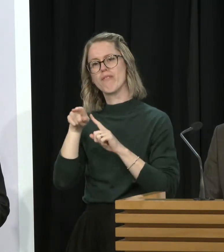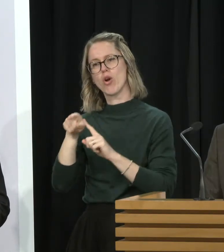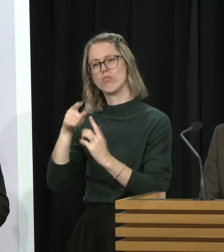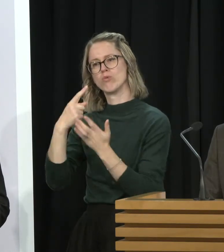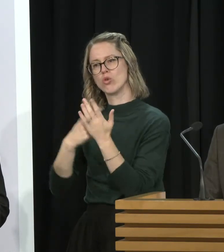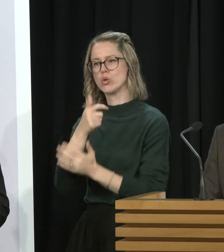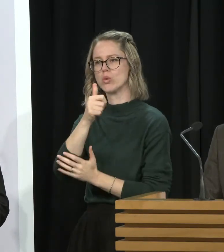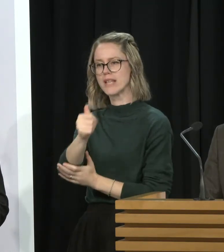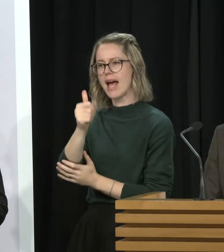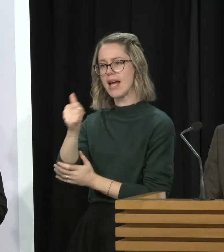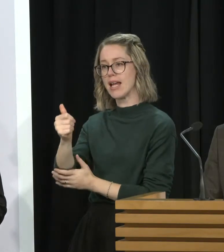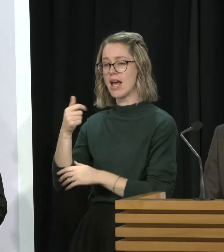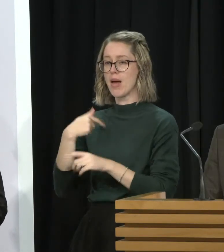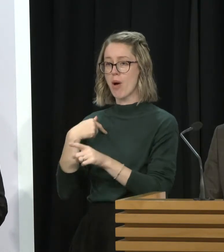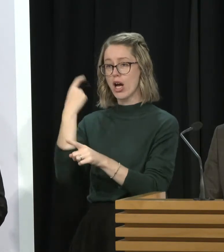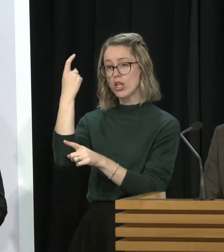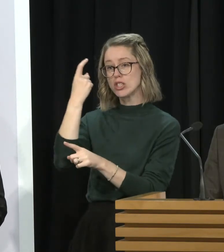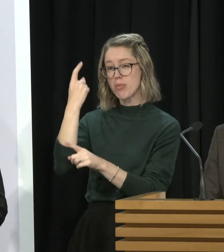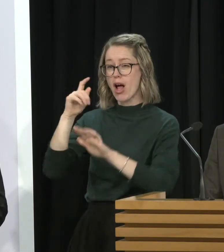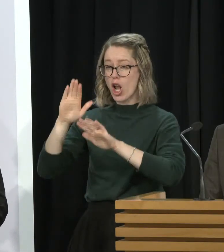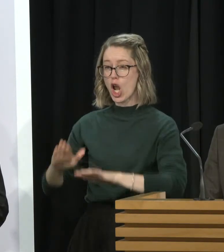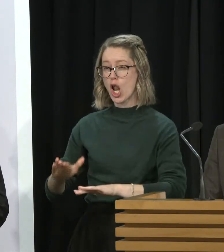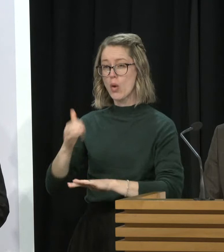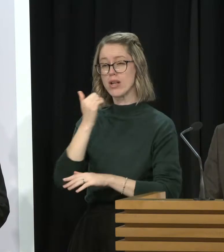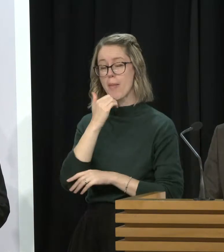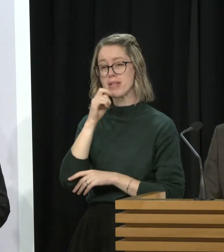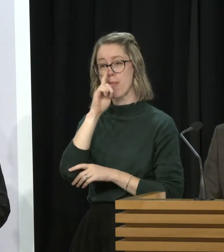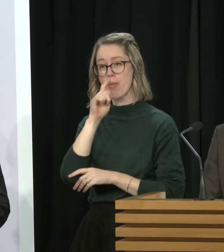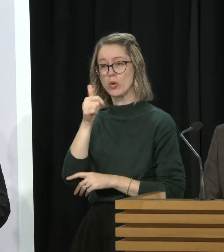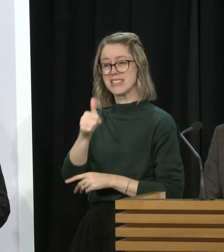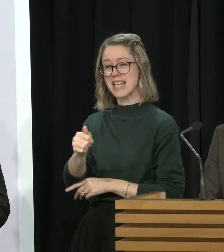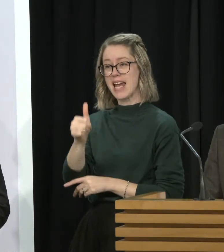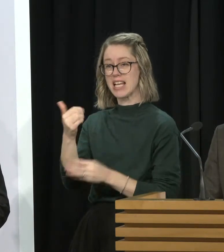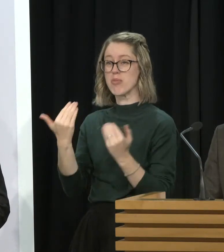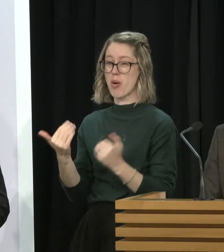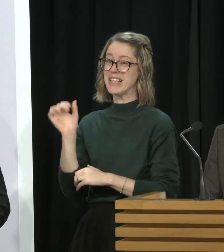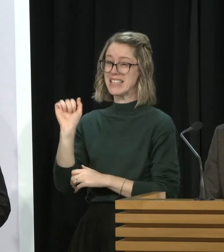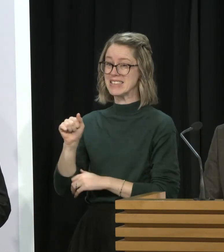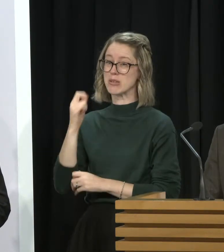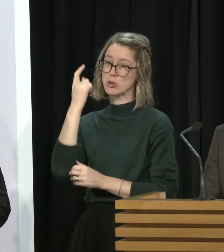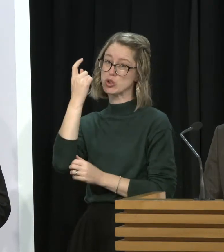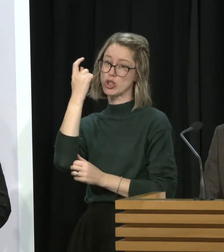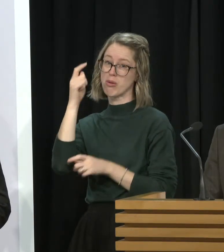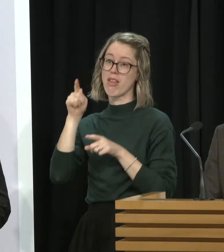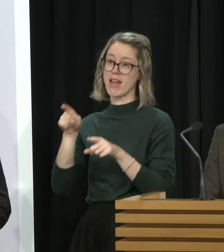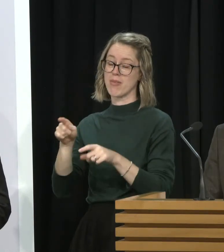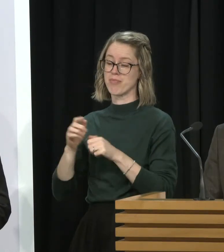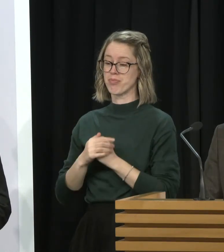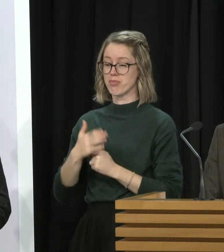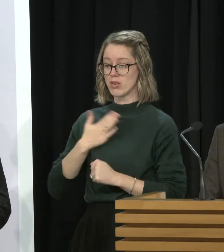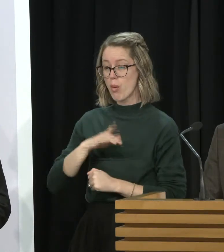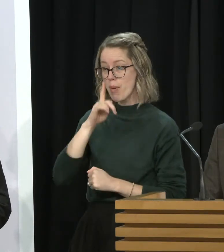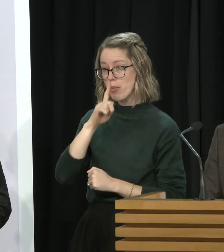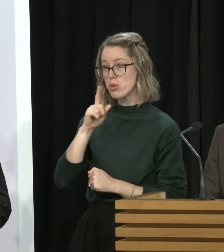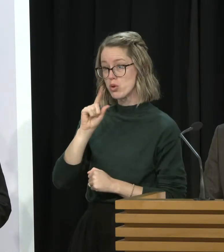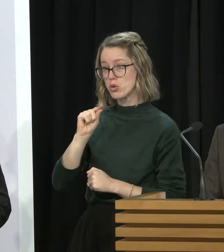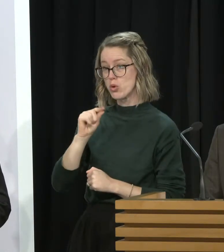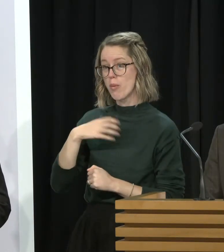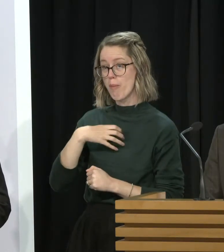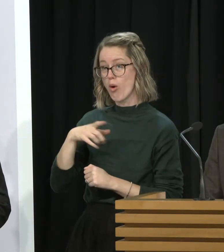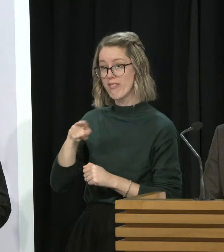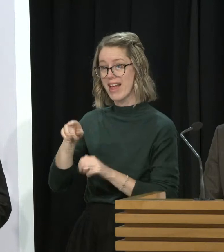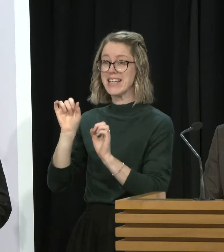So am I concerned about our low rates of scanning at the moment? Yes, absolutely. Do I want people to do more of that?